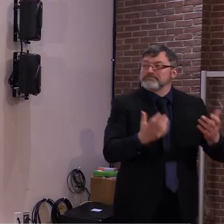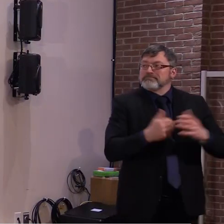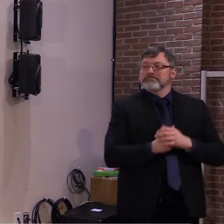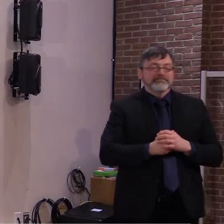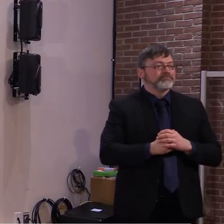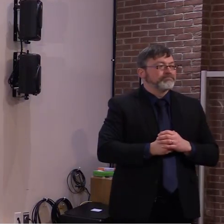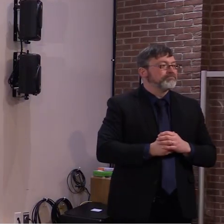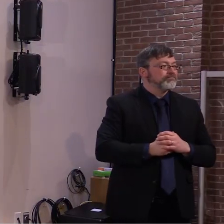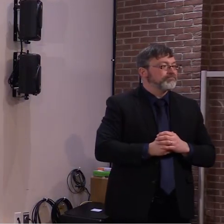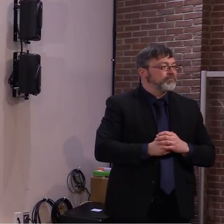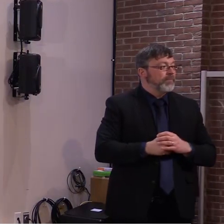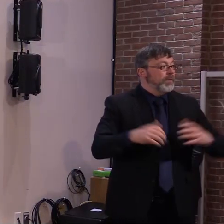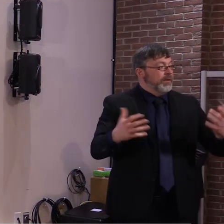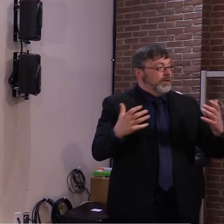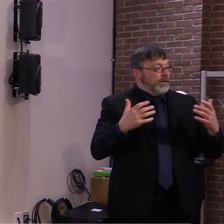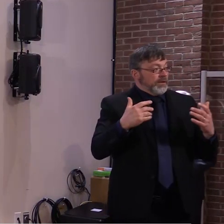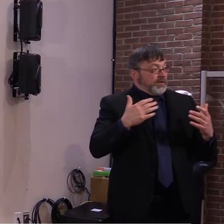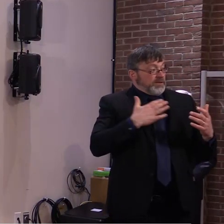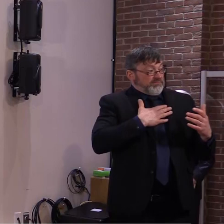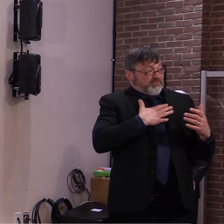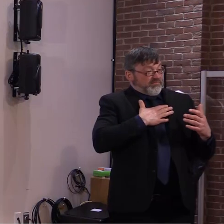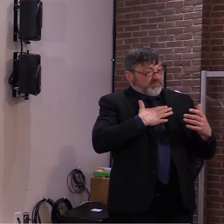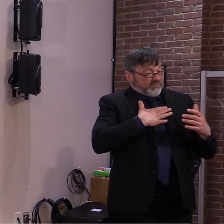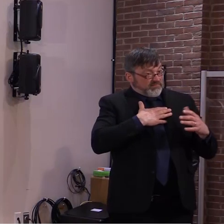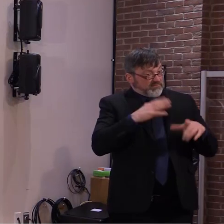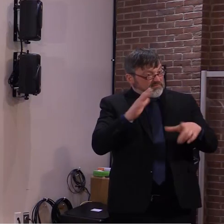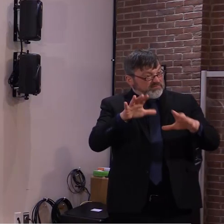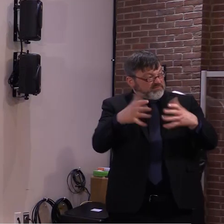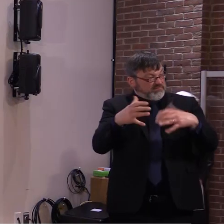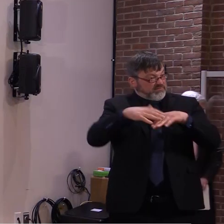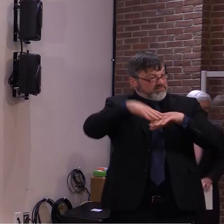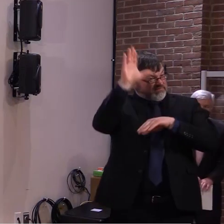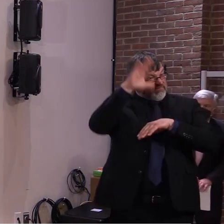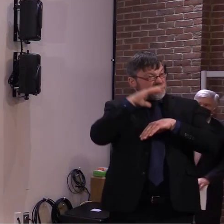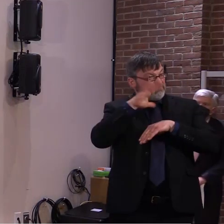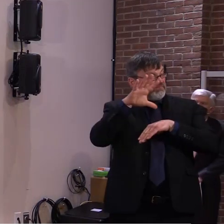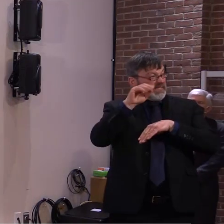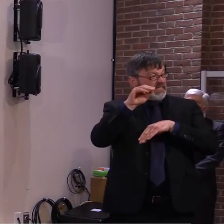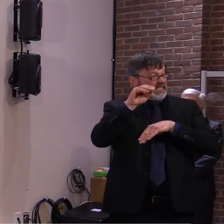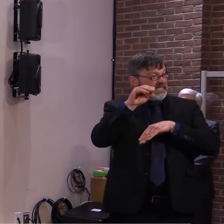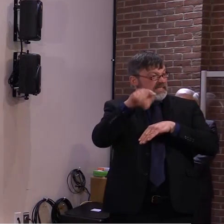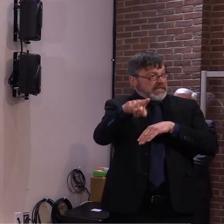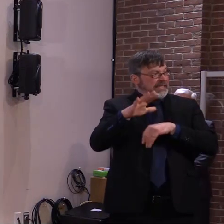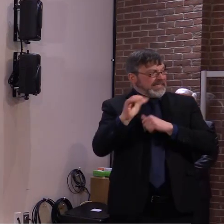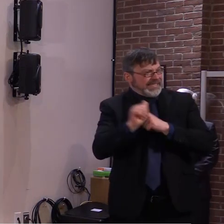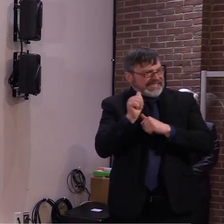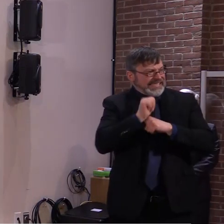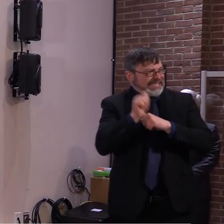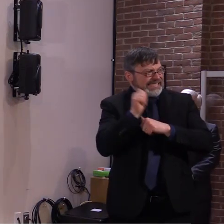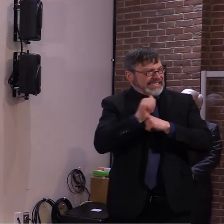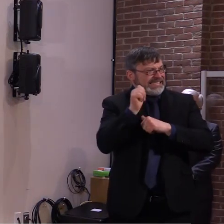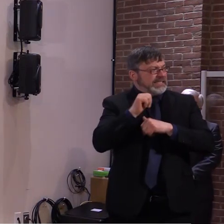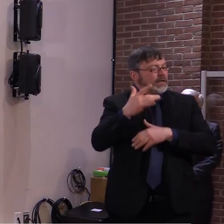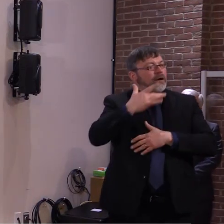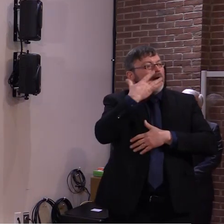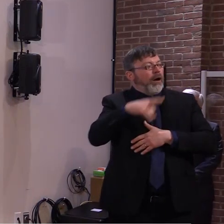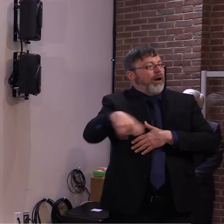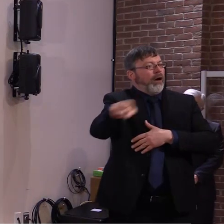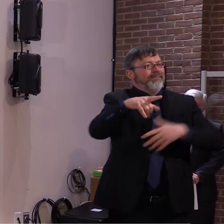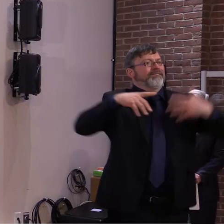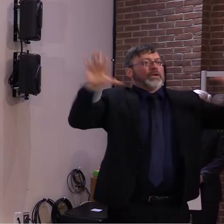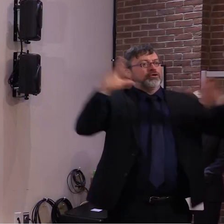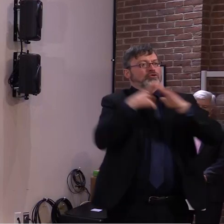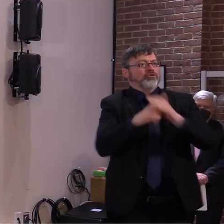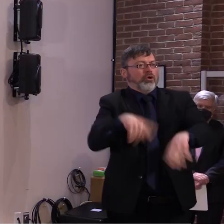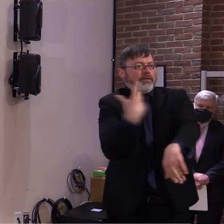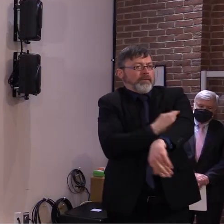Our older populations, who we know are at higher risk of serious illness, now are largely protected by vaccine, which is great. This